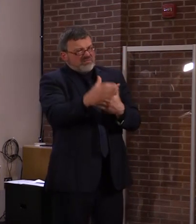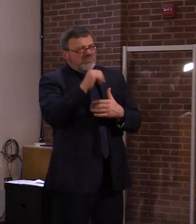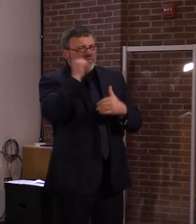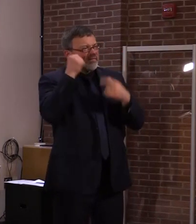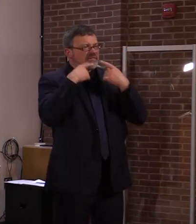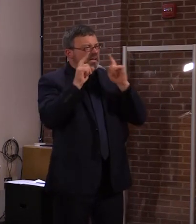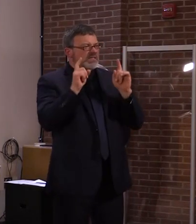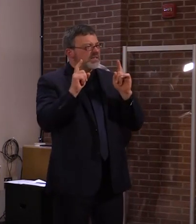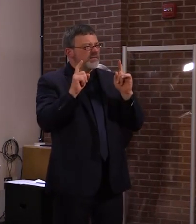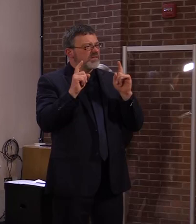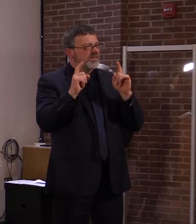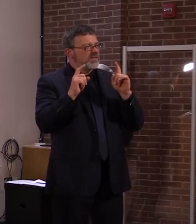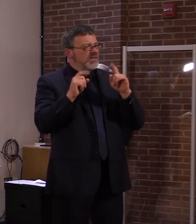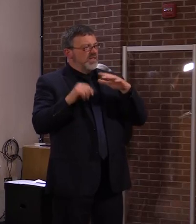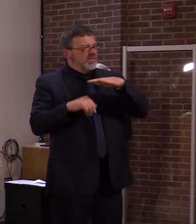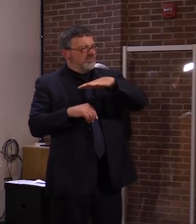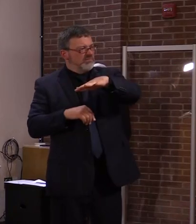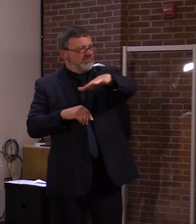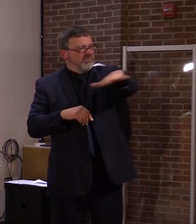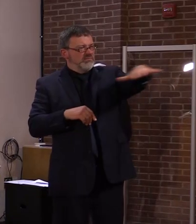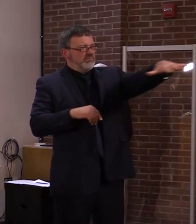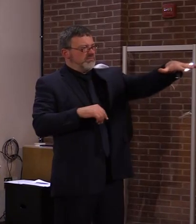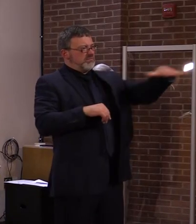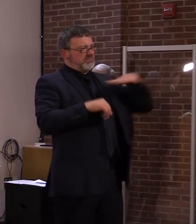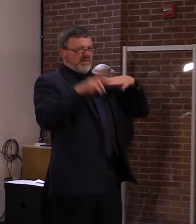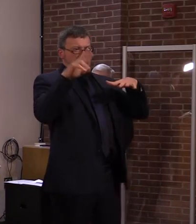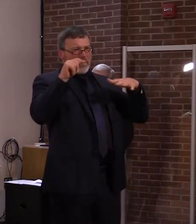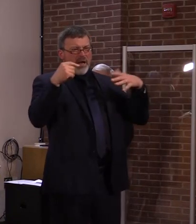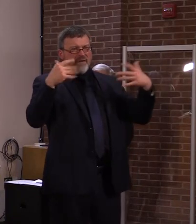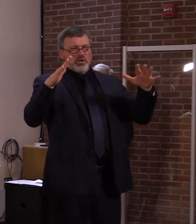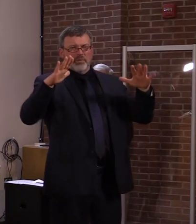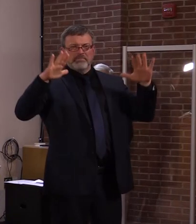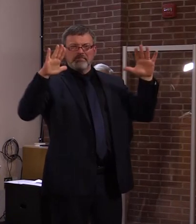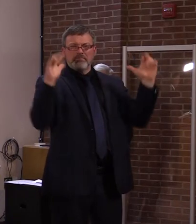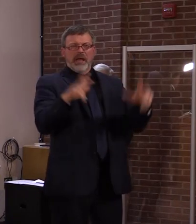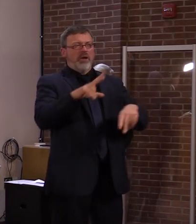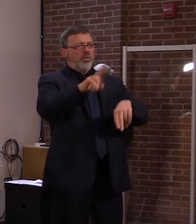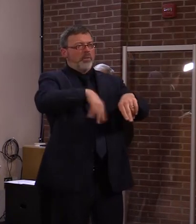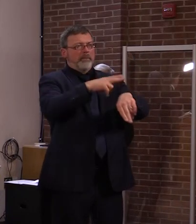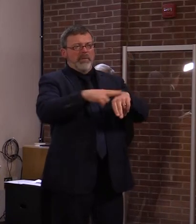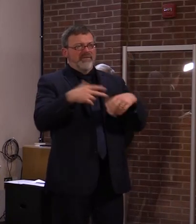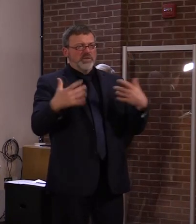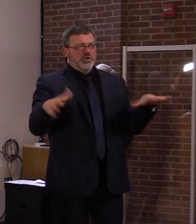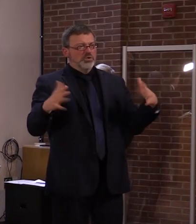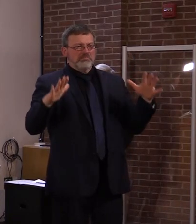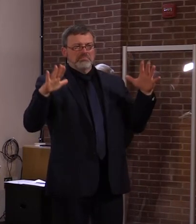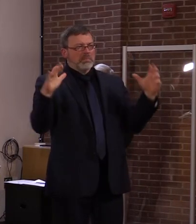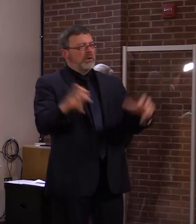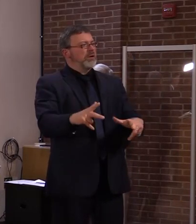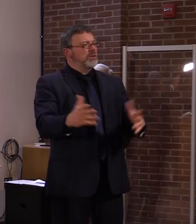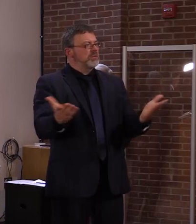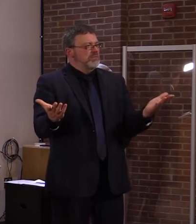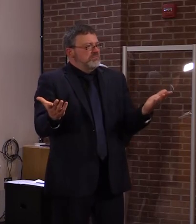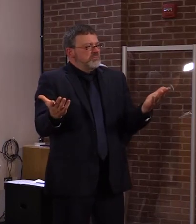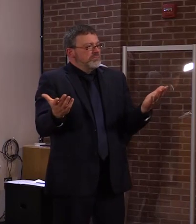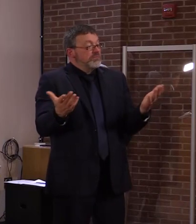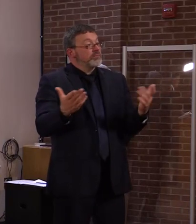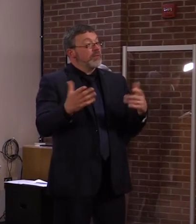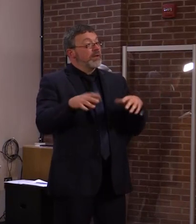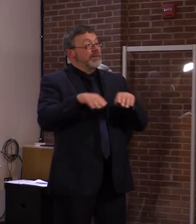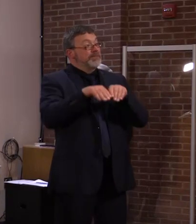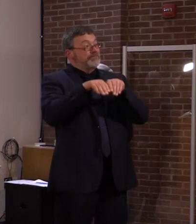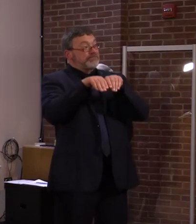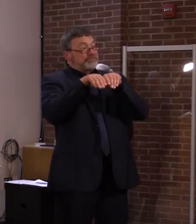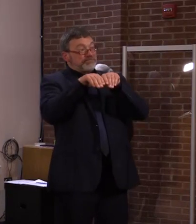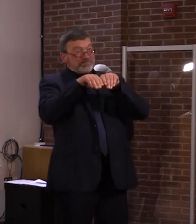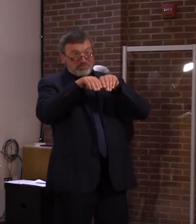And when we see the cases and where they're, we're seeing the most transmission, it really is in some of the gatherings,